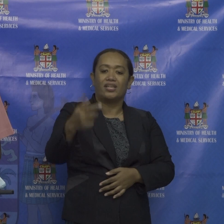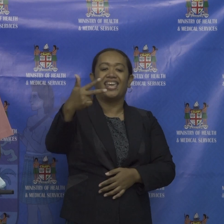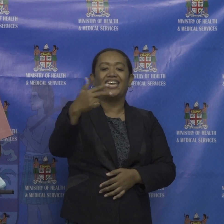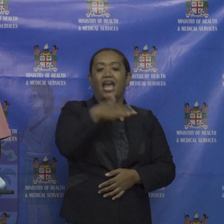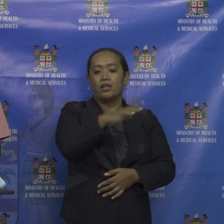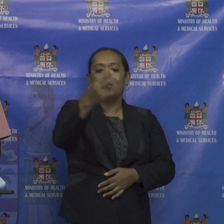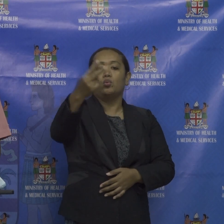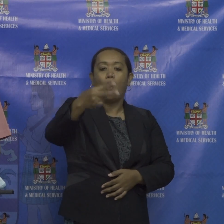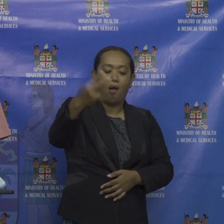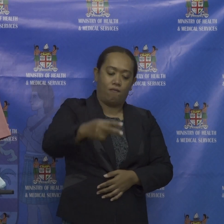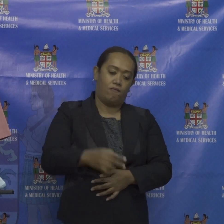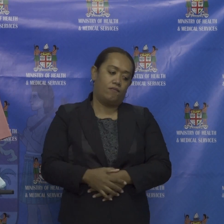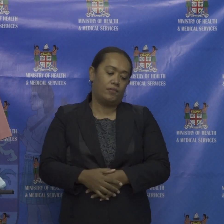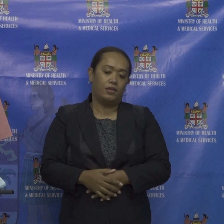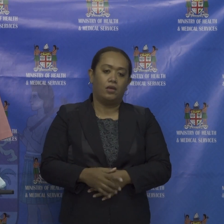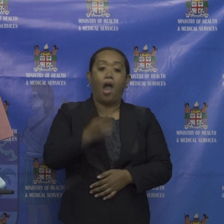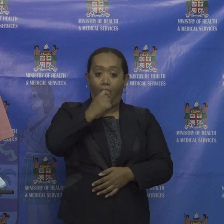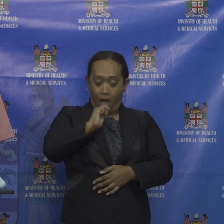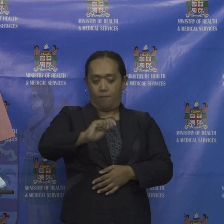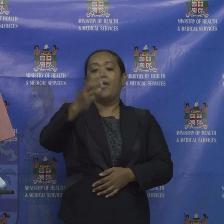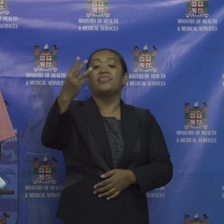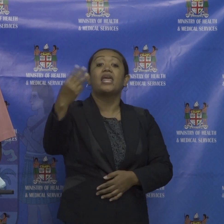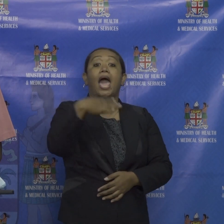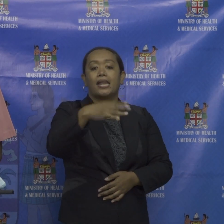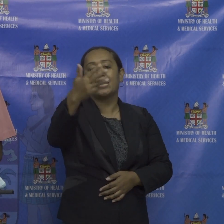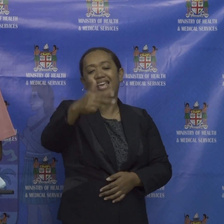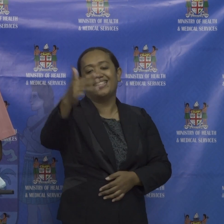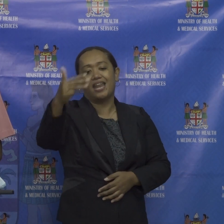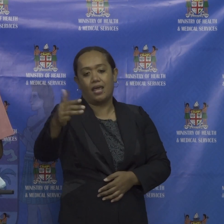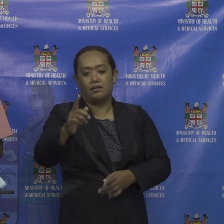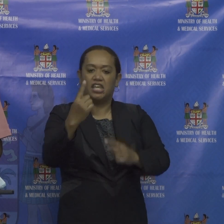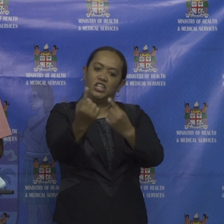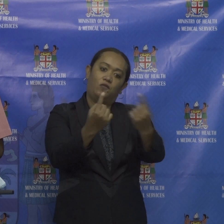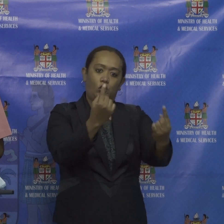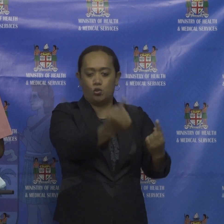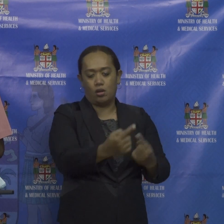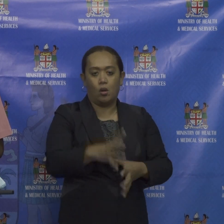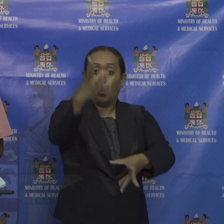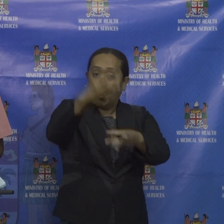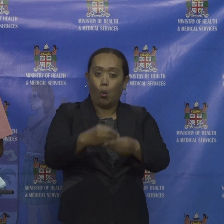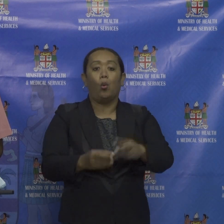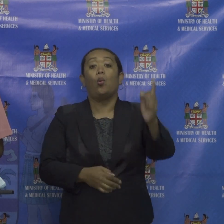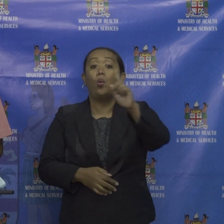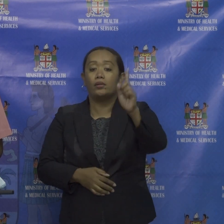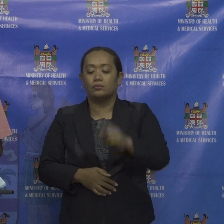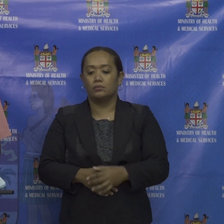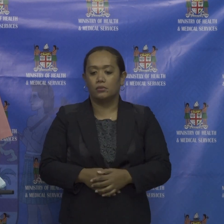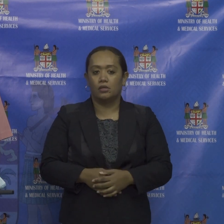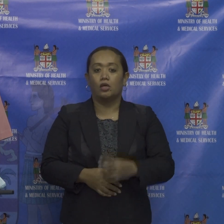11,812 individuals and swabbed 399 individuals, for a cumulative total of